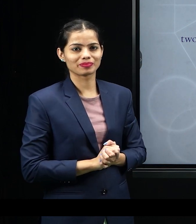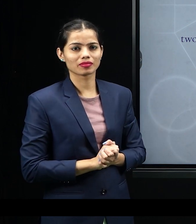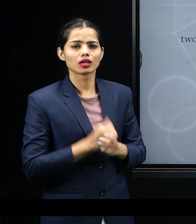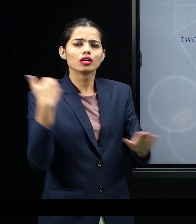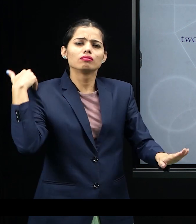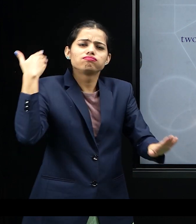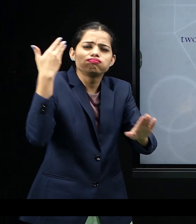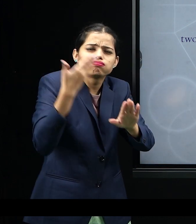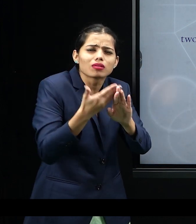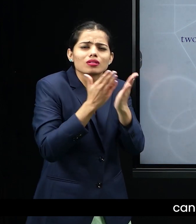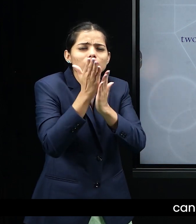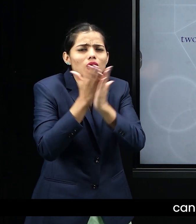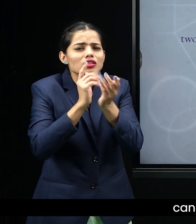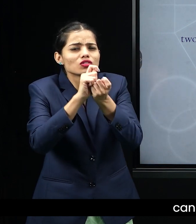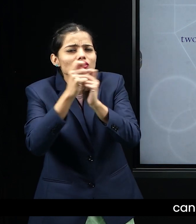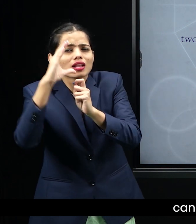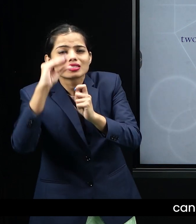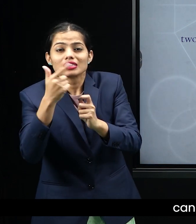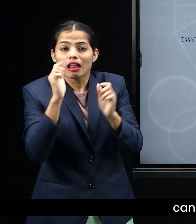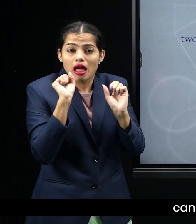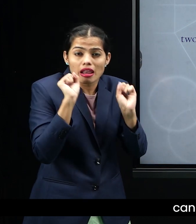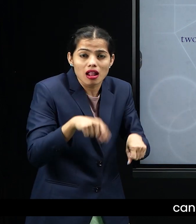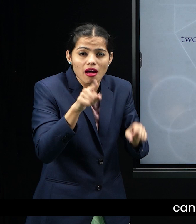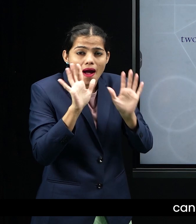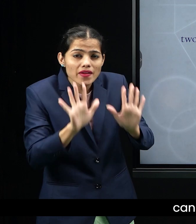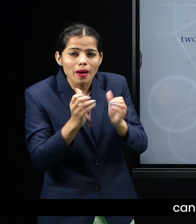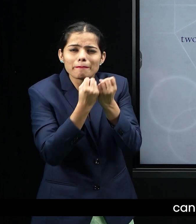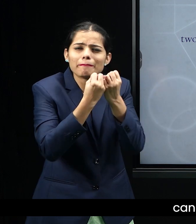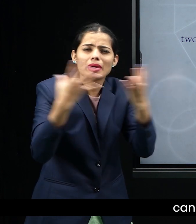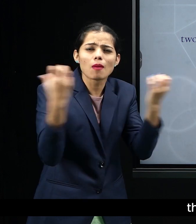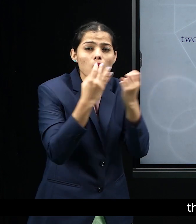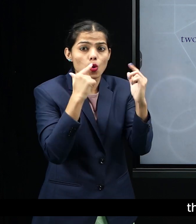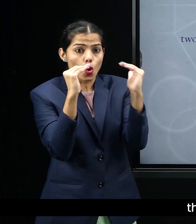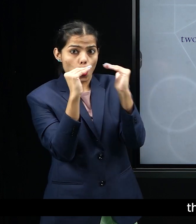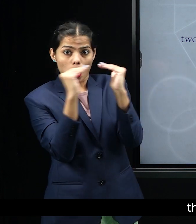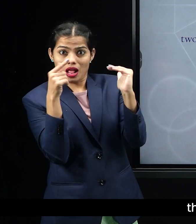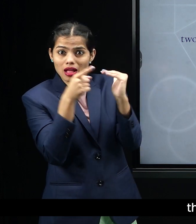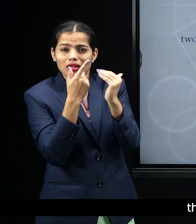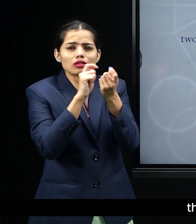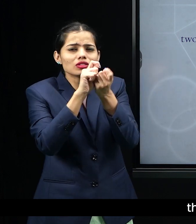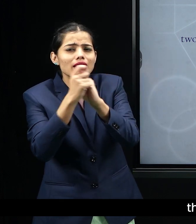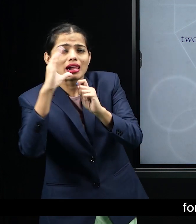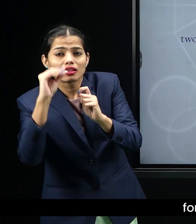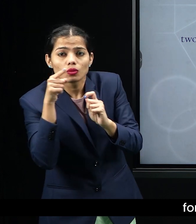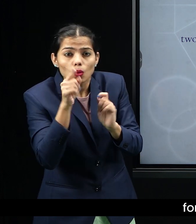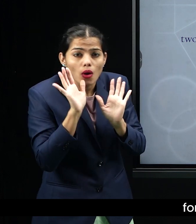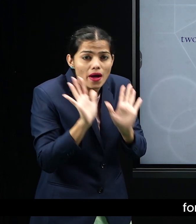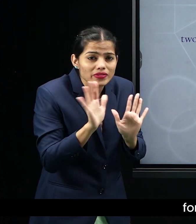Since a fraction can have many equivalent fractions, there are many possible names for the same